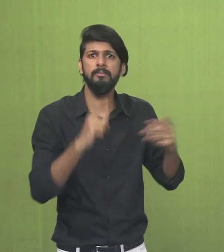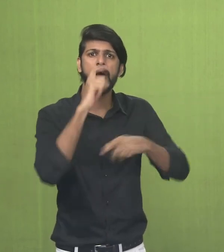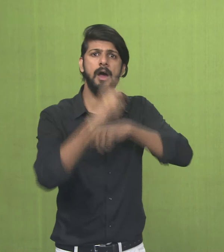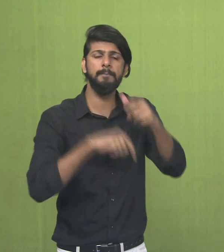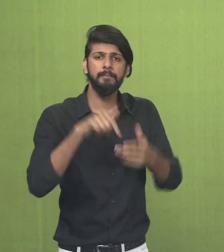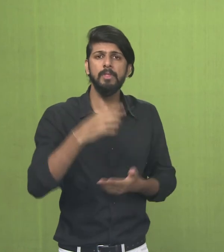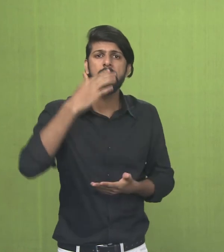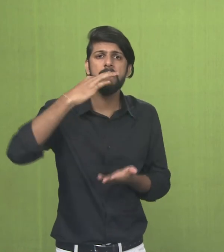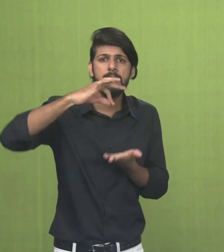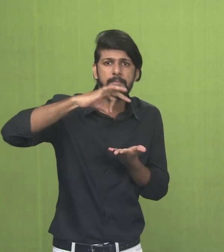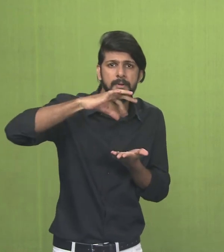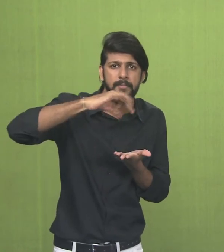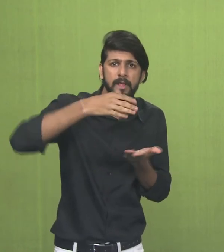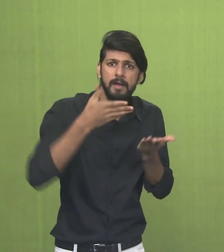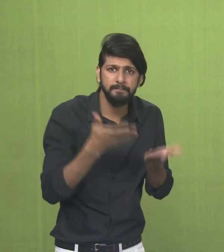were profusely available in India.